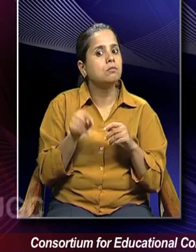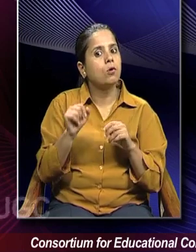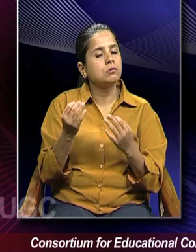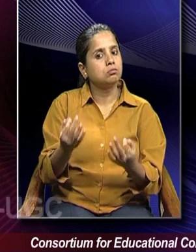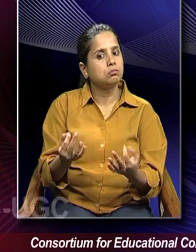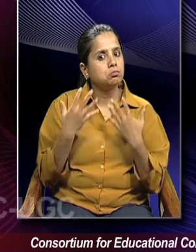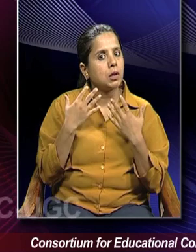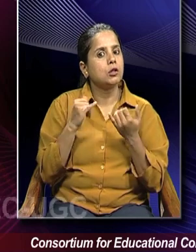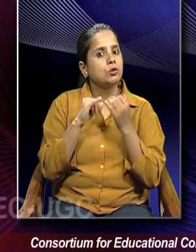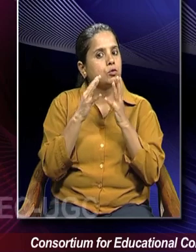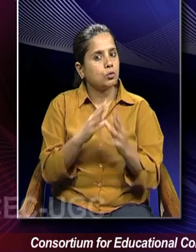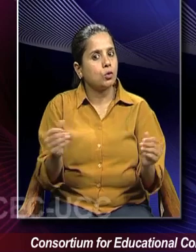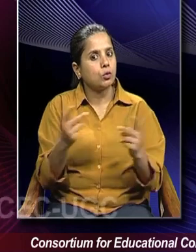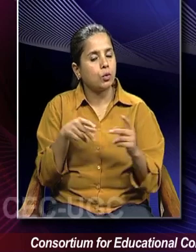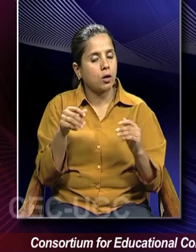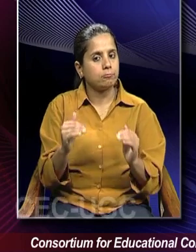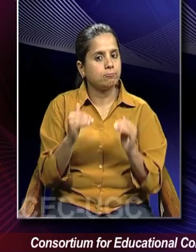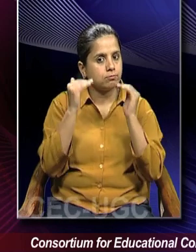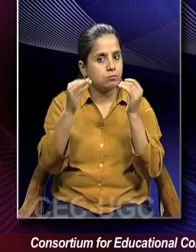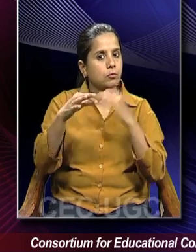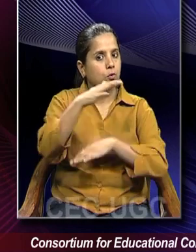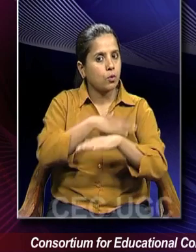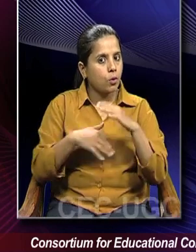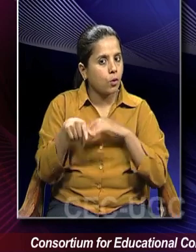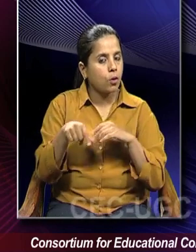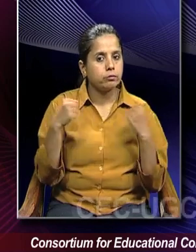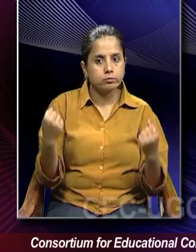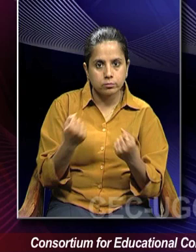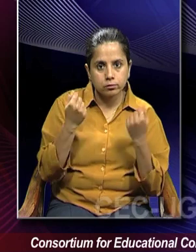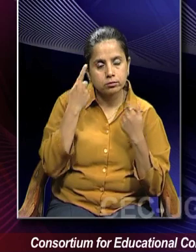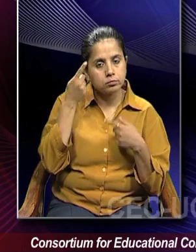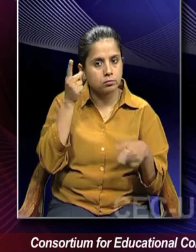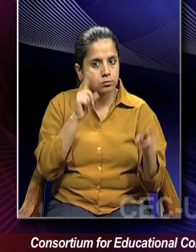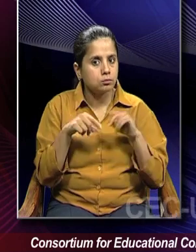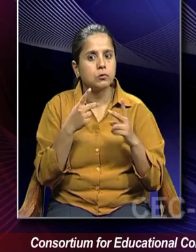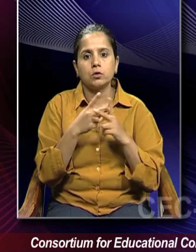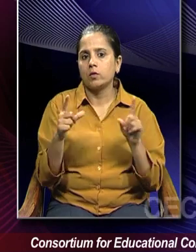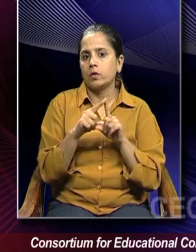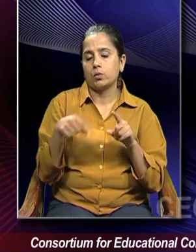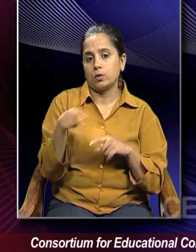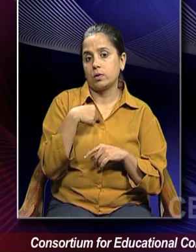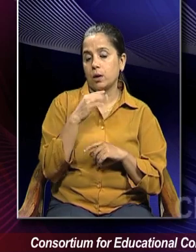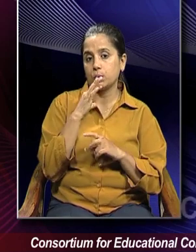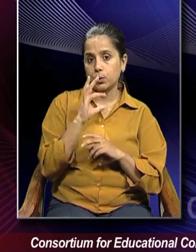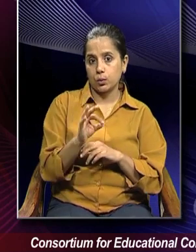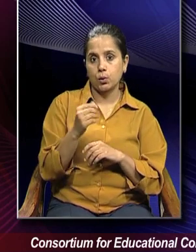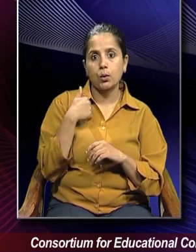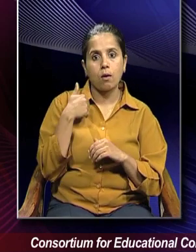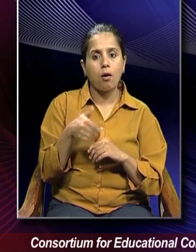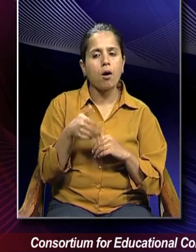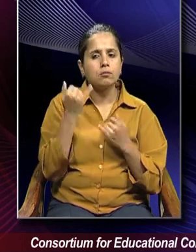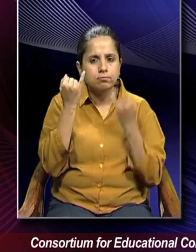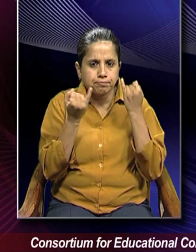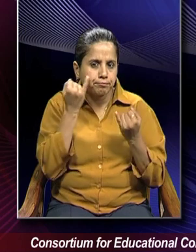solutions which would enhance the organization's proactive and strategic capacities. We are actually on a hunt